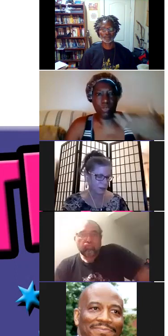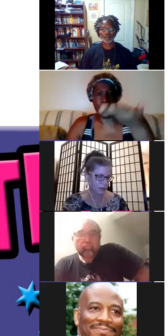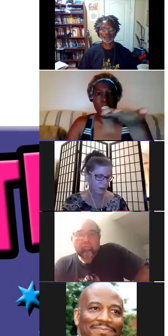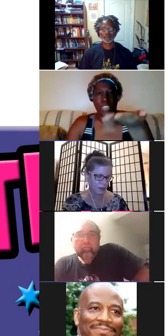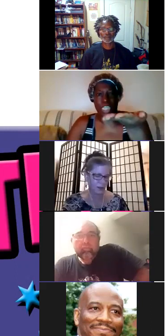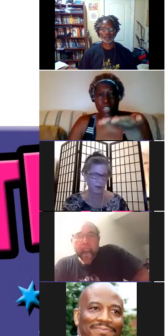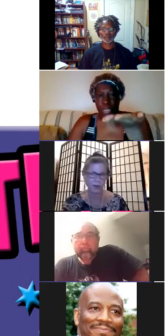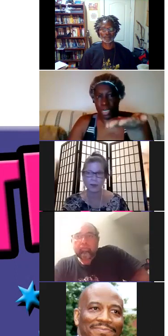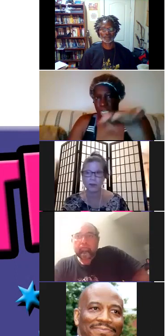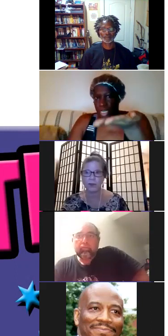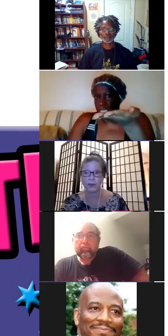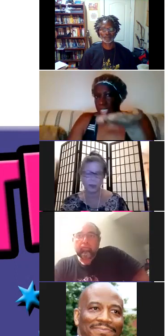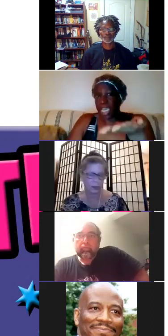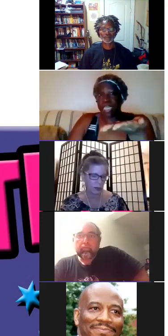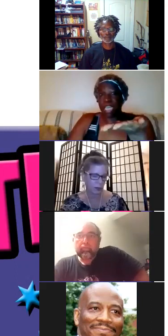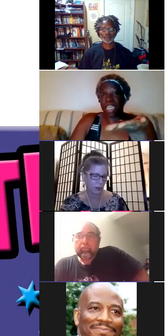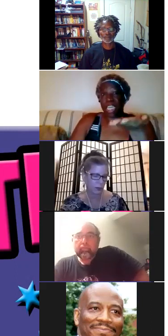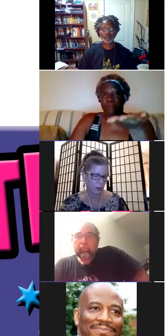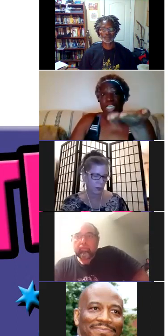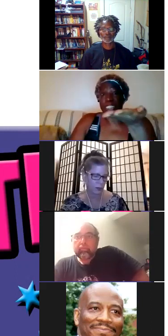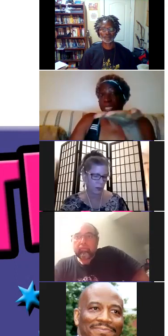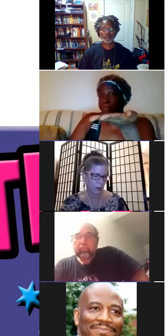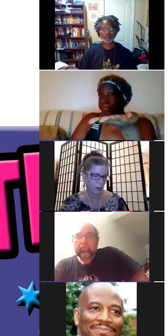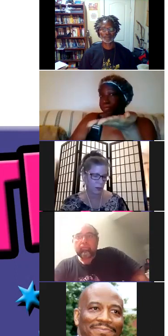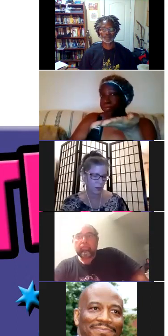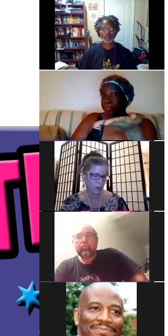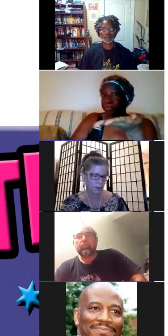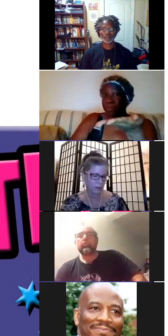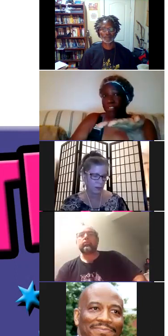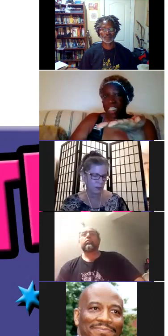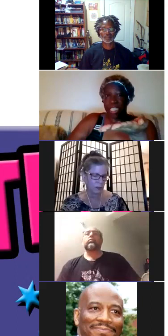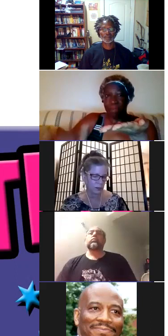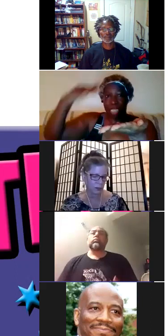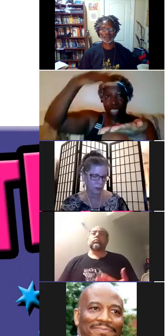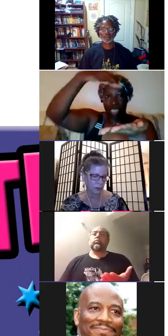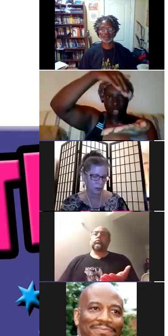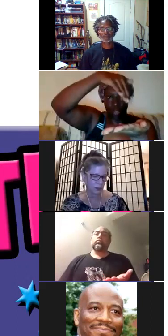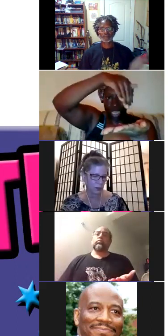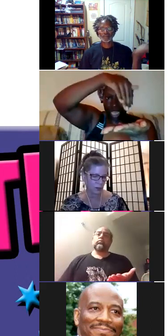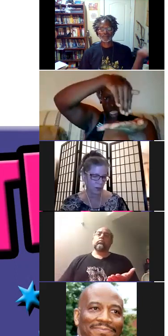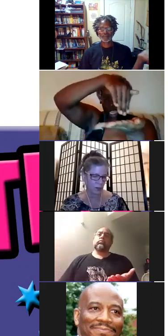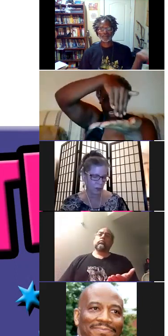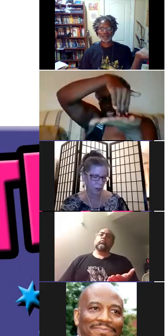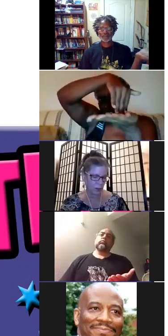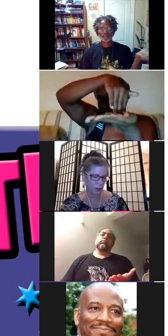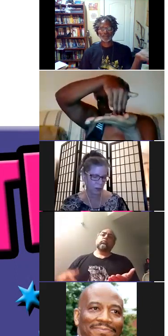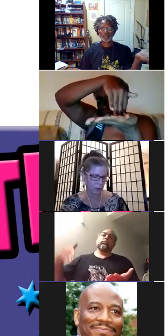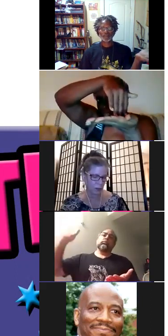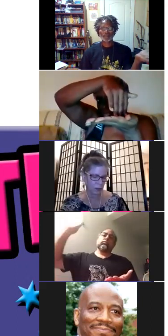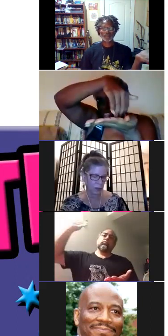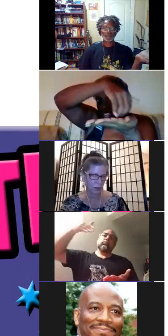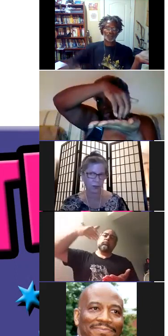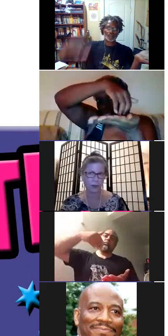weak would you take your non-dominant hand face up, palm face up, your dominant hand on